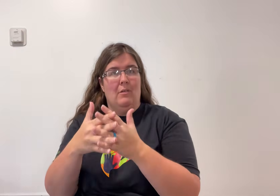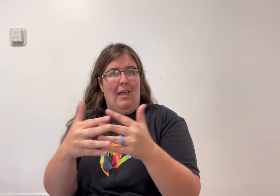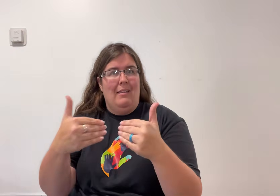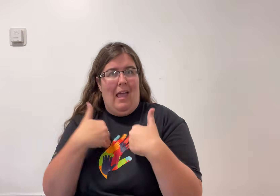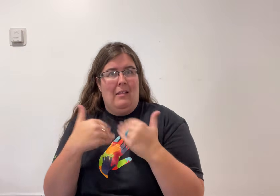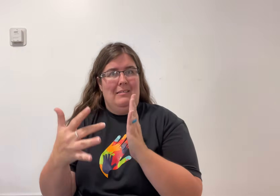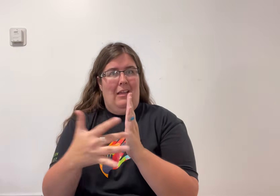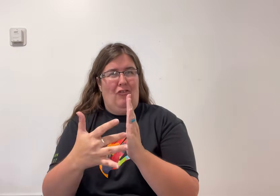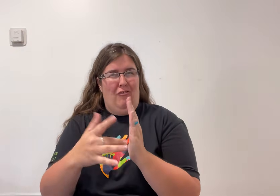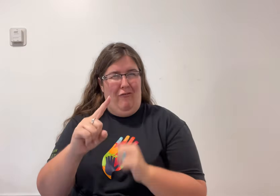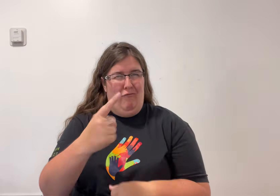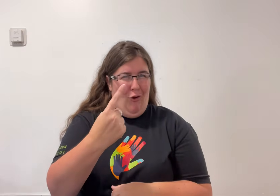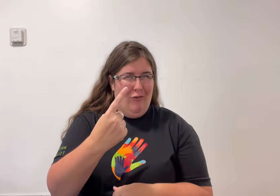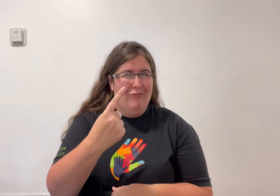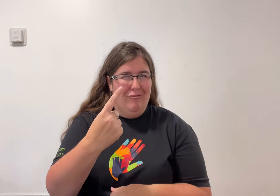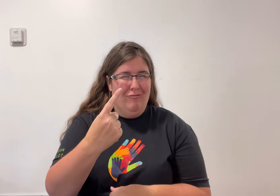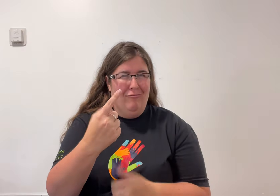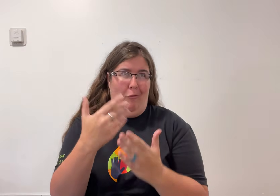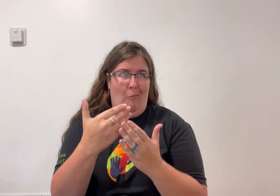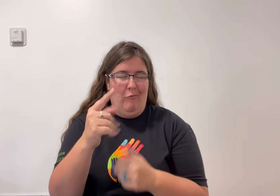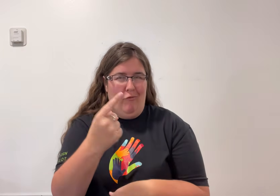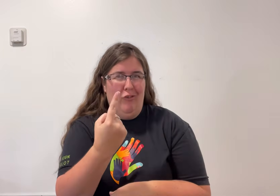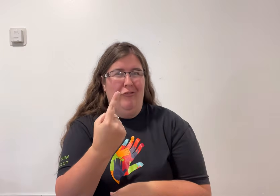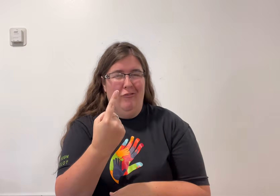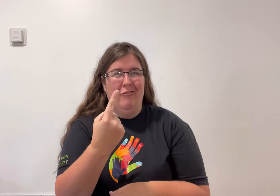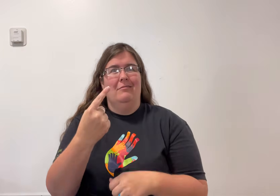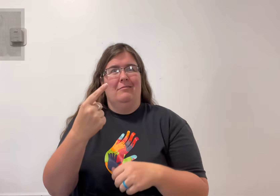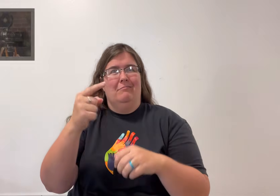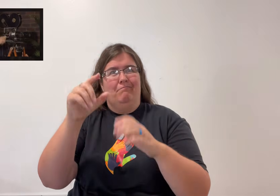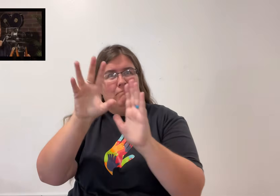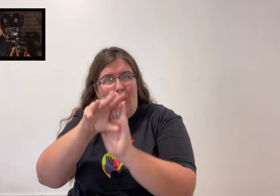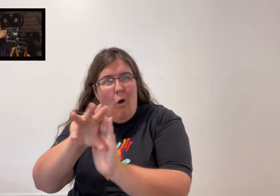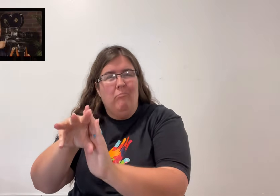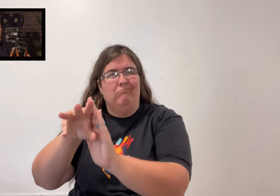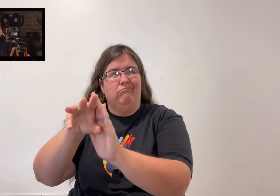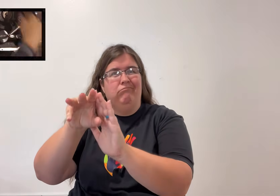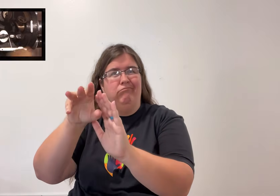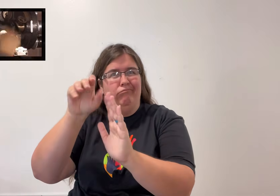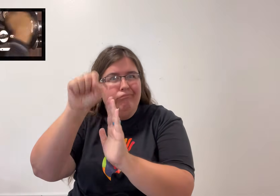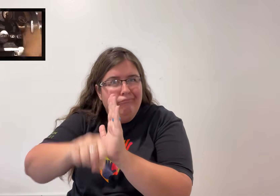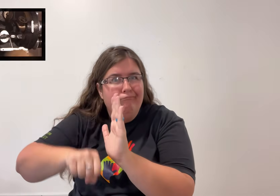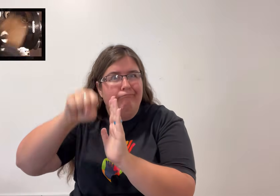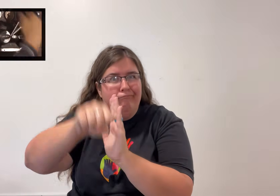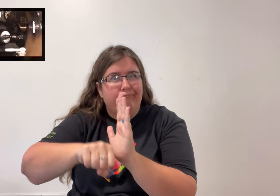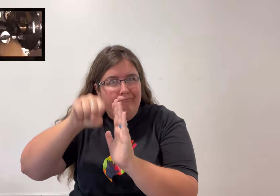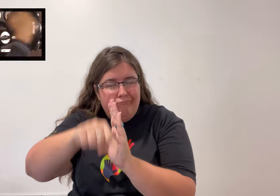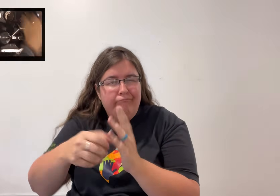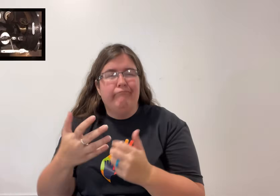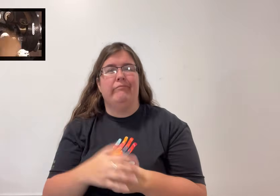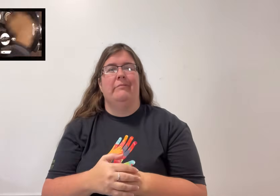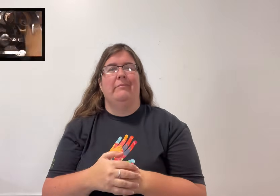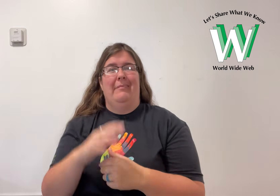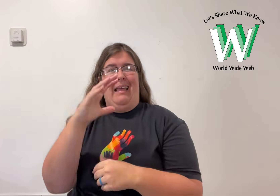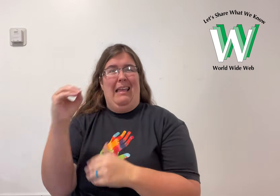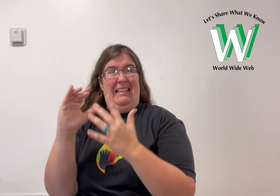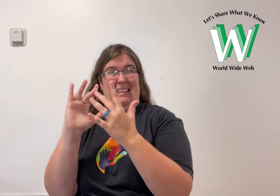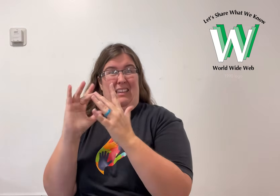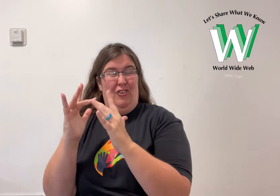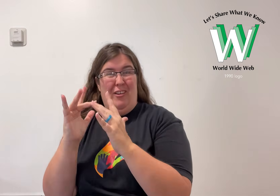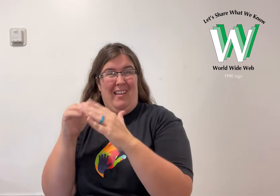US had access to this technology first, or almost first access to filming, and first access